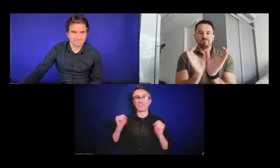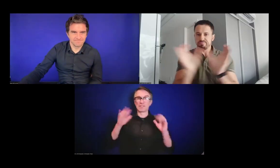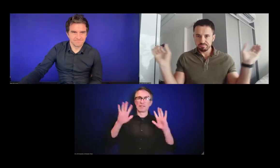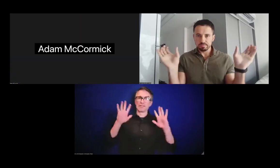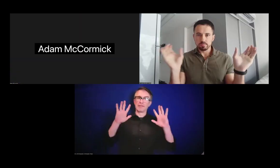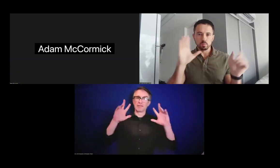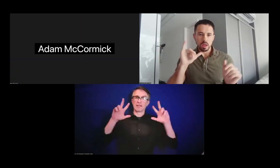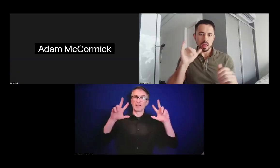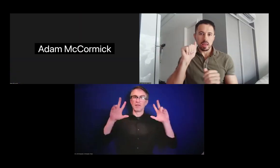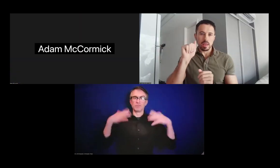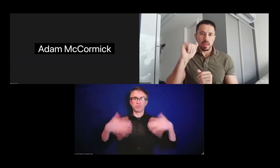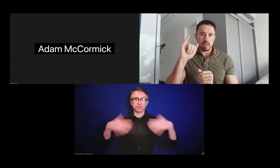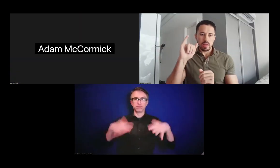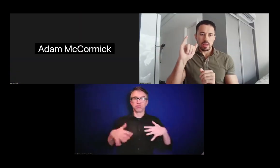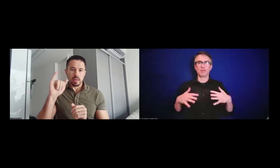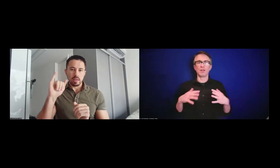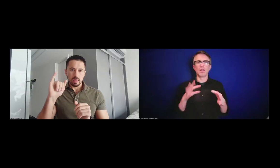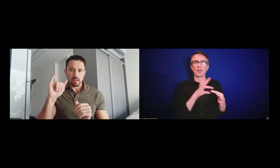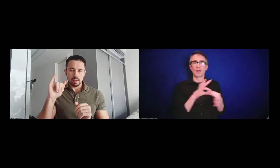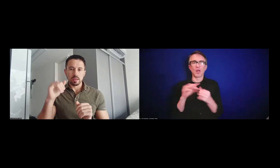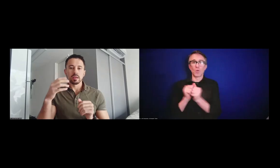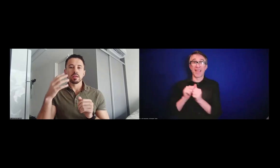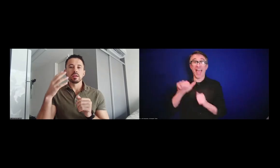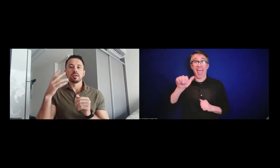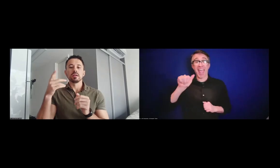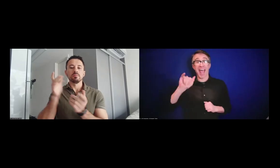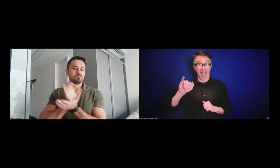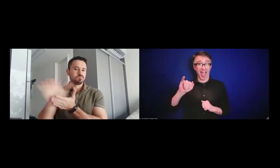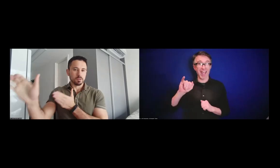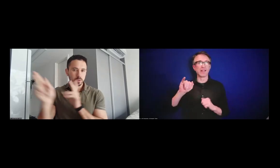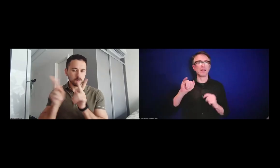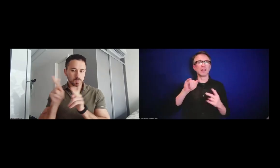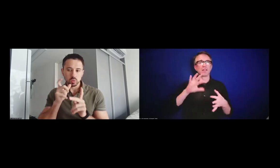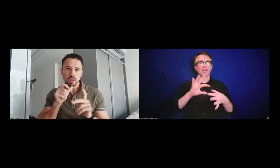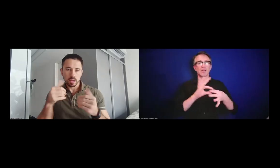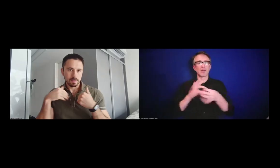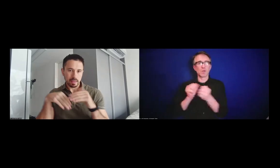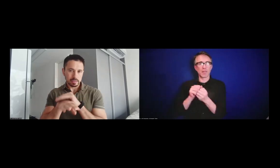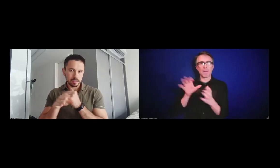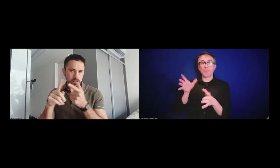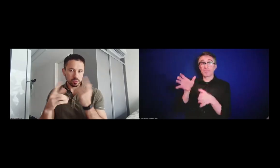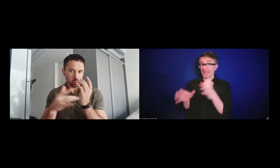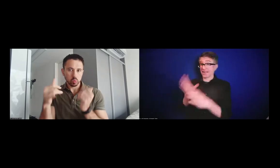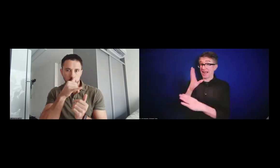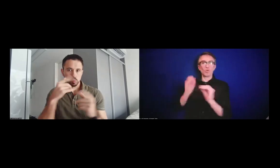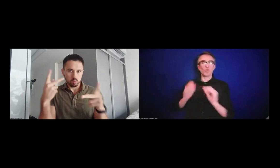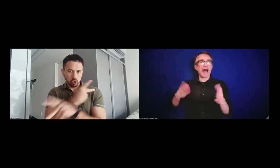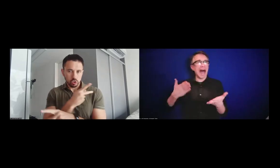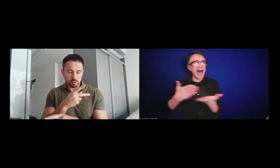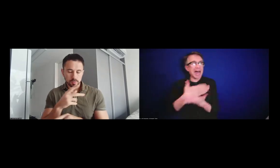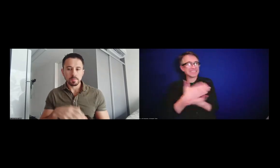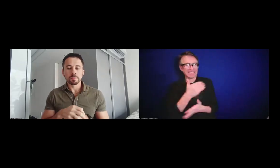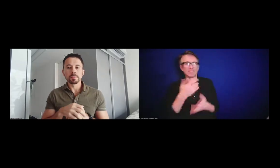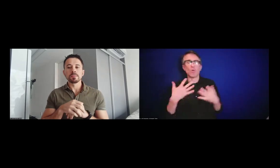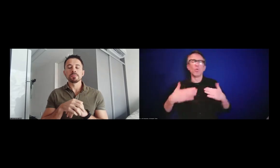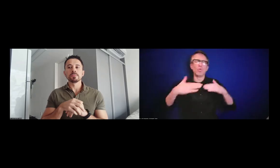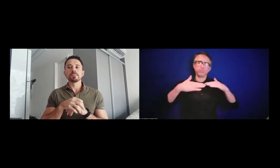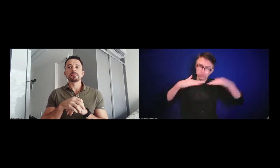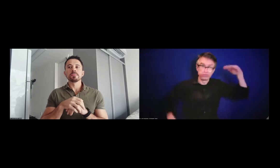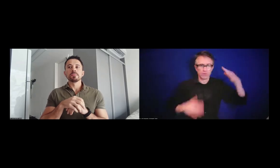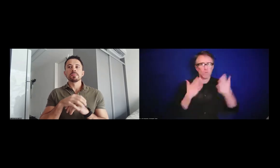are separated from those who are without access to technology. And AI is just going to exacerbate